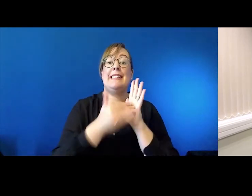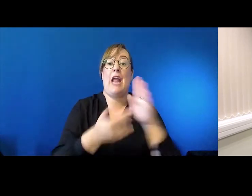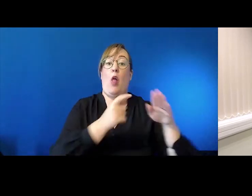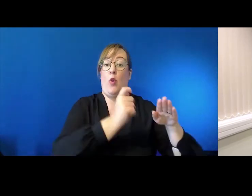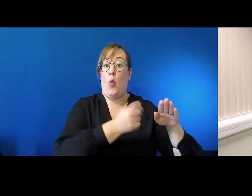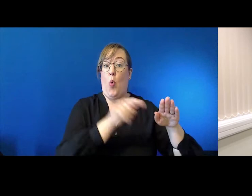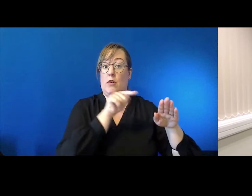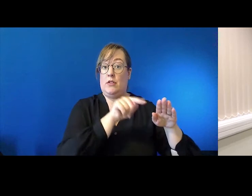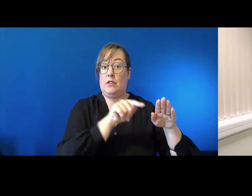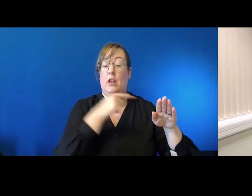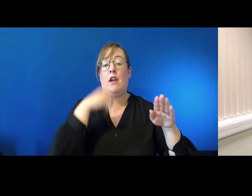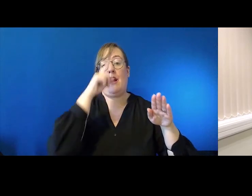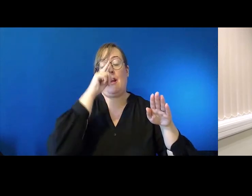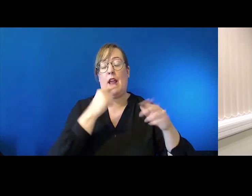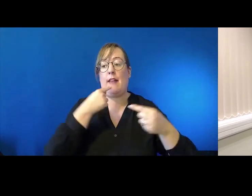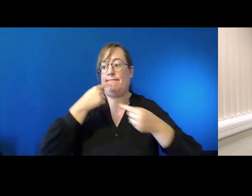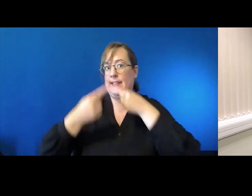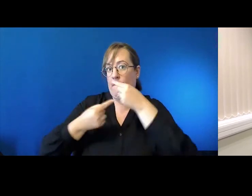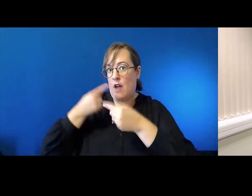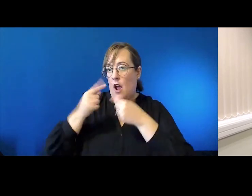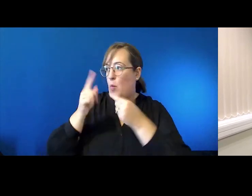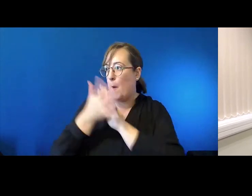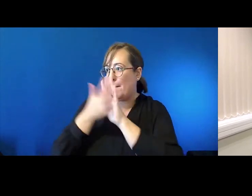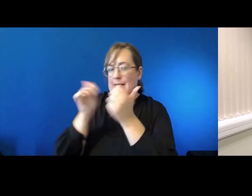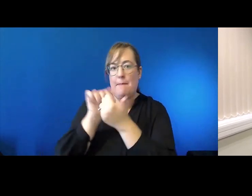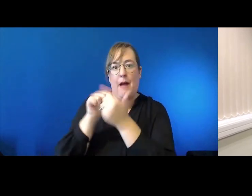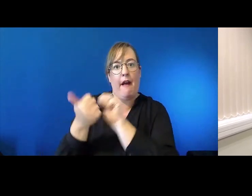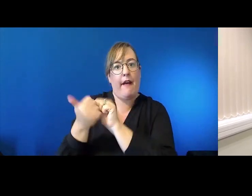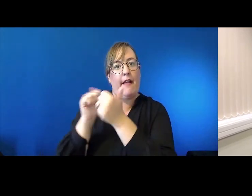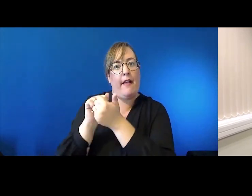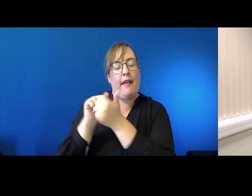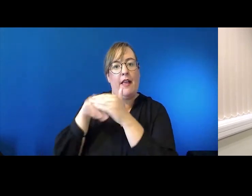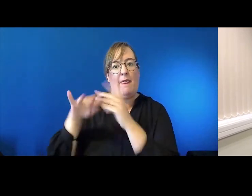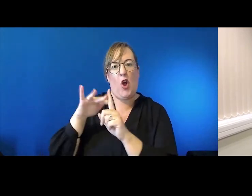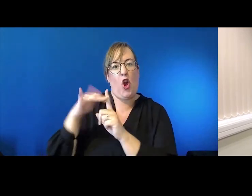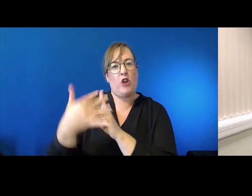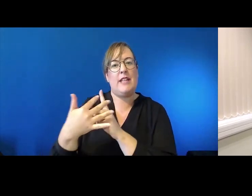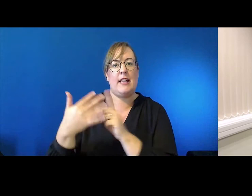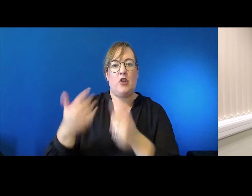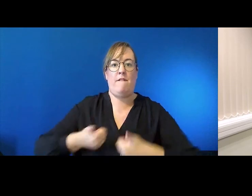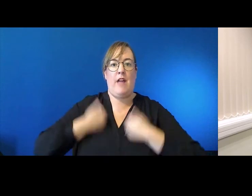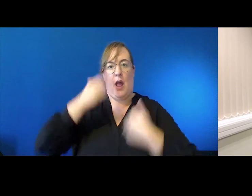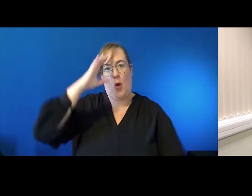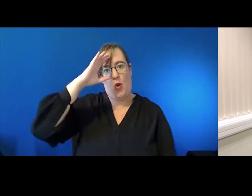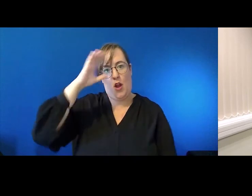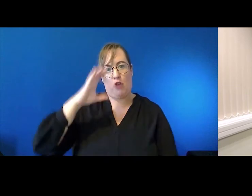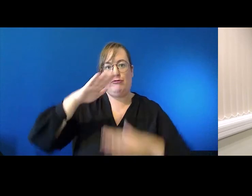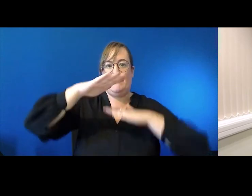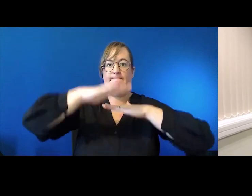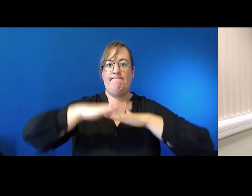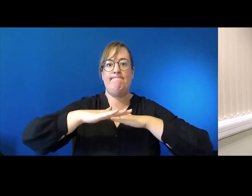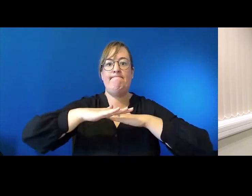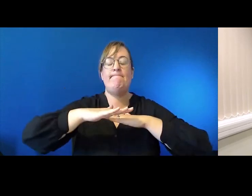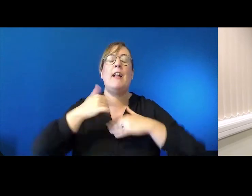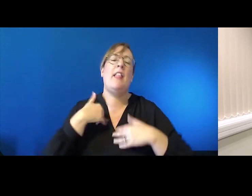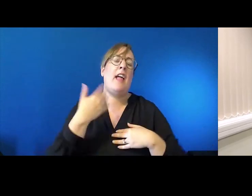also define what the term partnership means in the context of our country. And they have done so in numerous decisions,